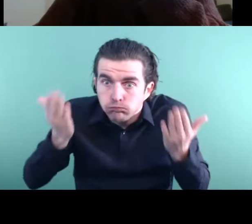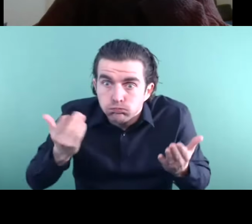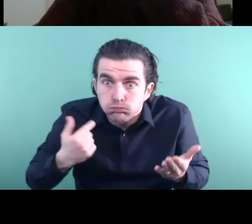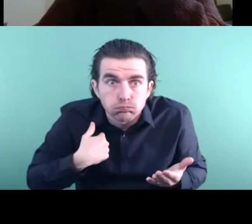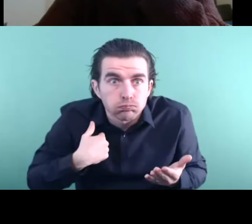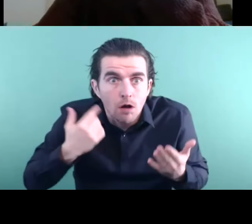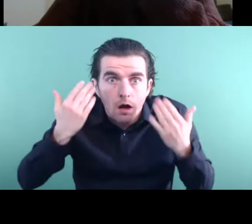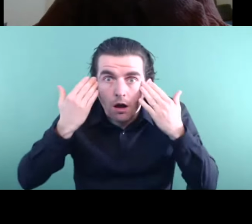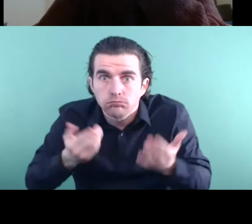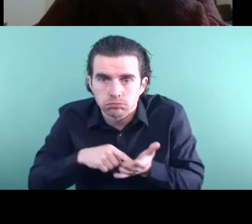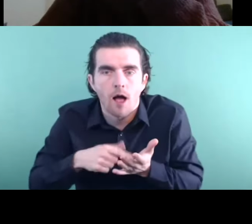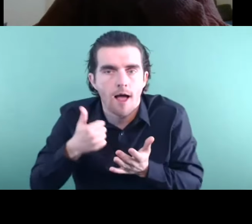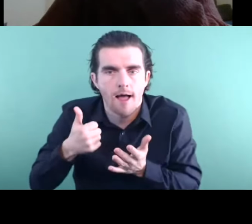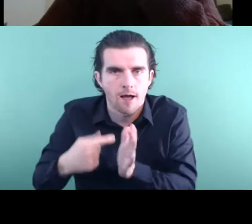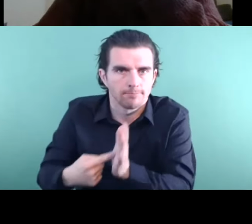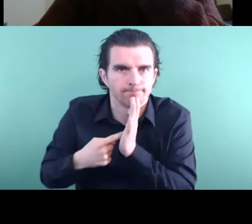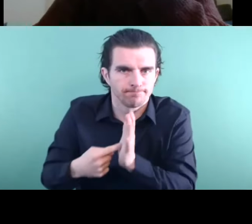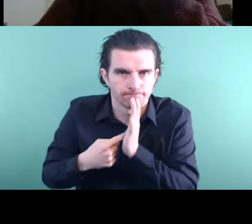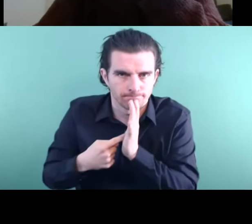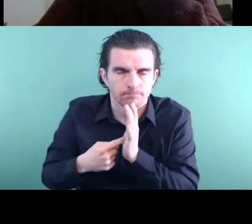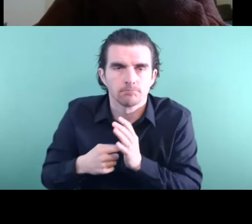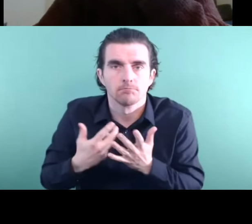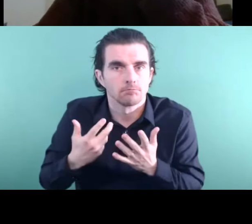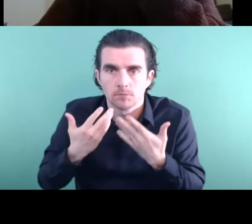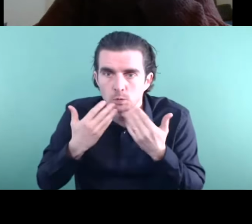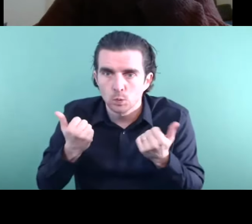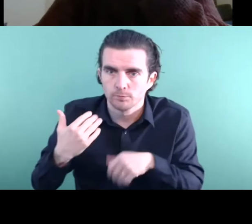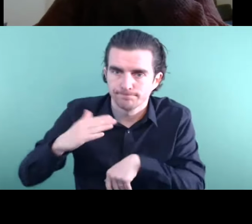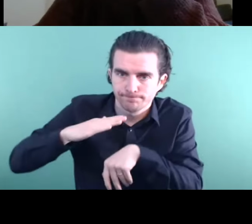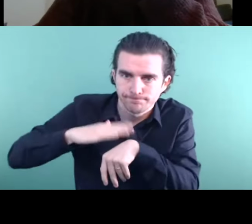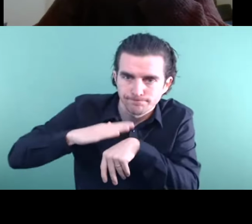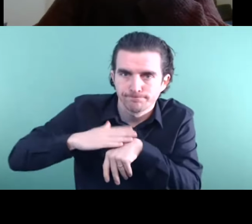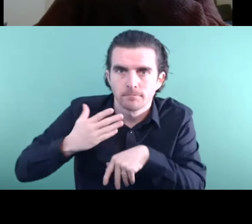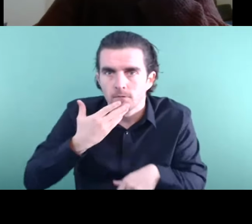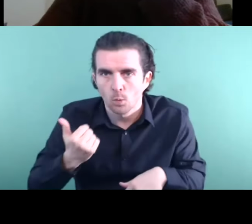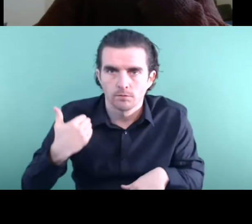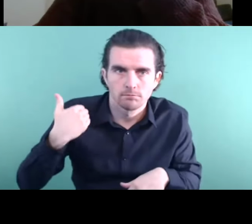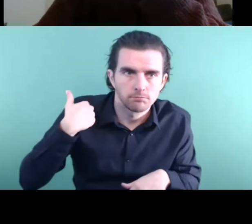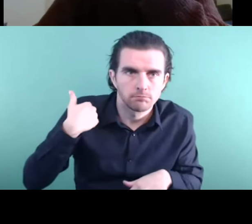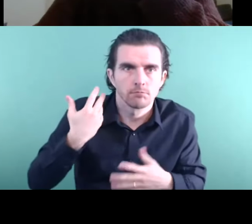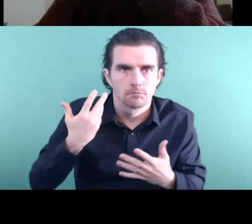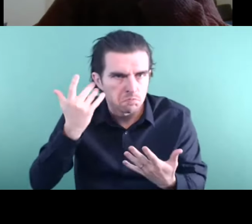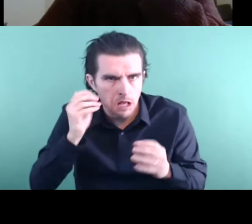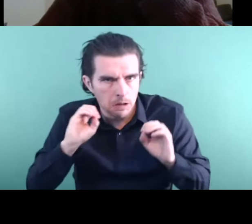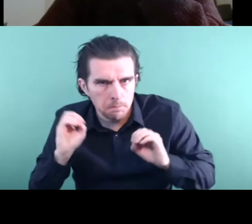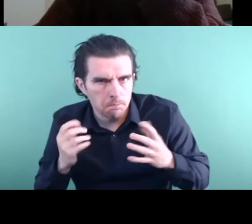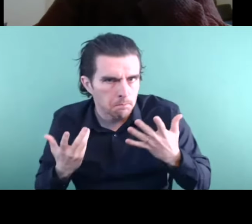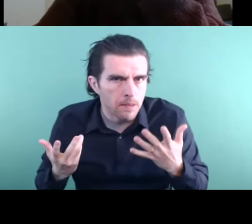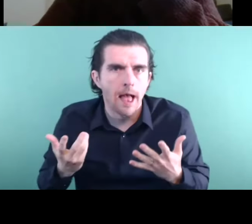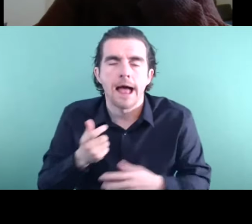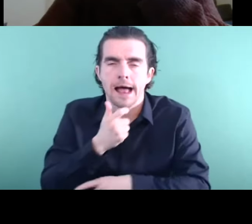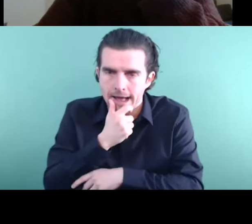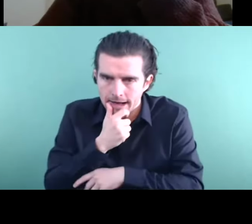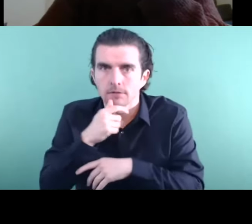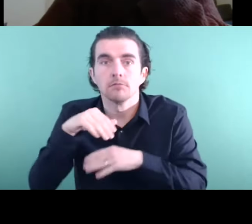really what the limitations of the data are, what the black holes are in our understanding, as what we do know. And